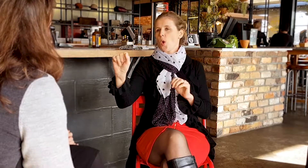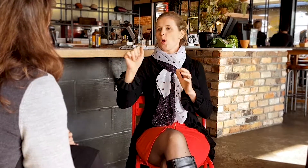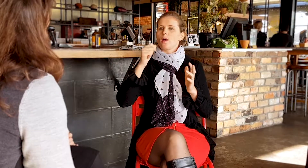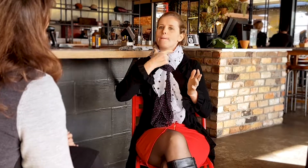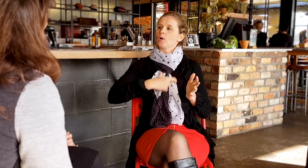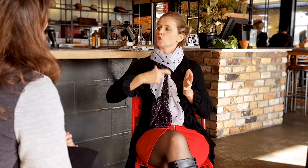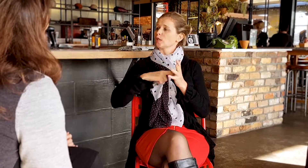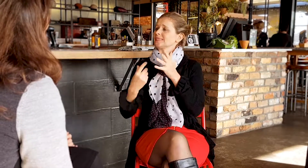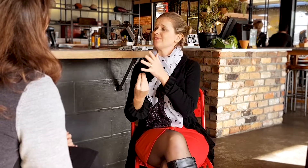it would